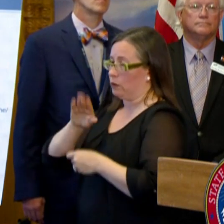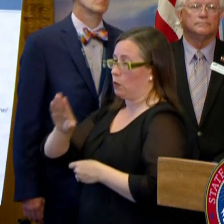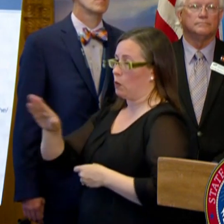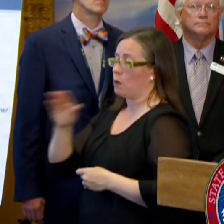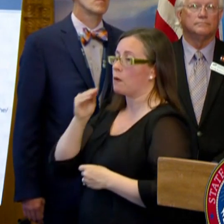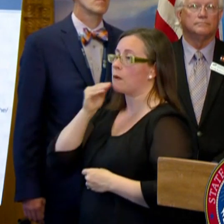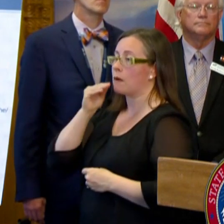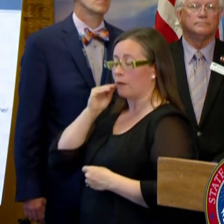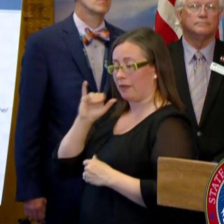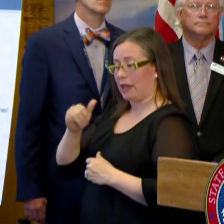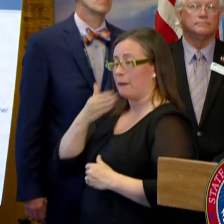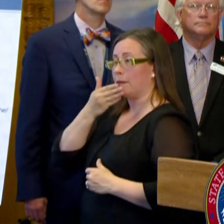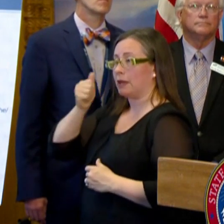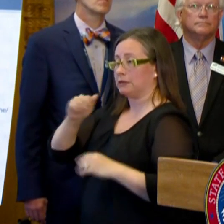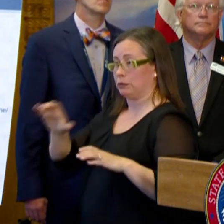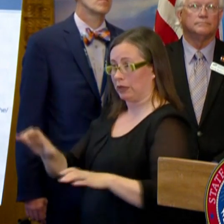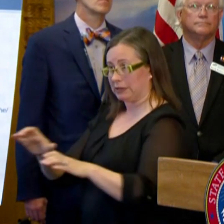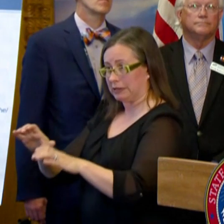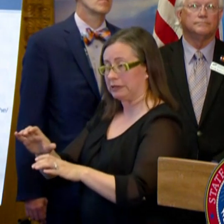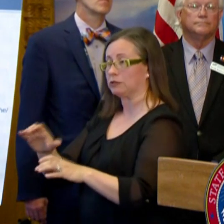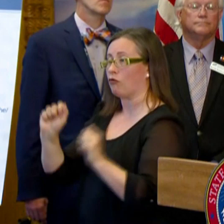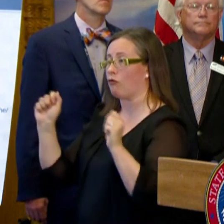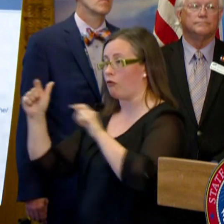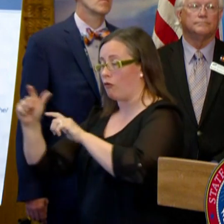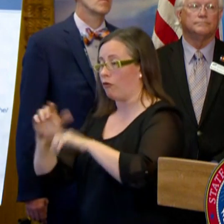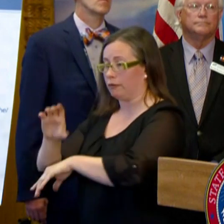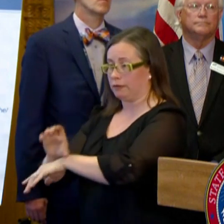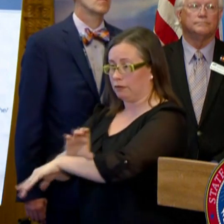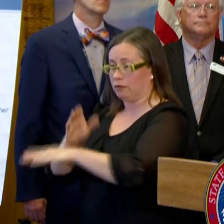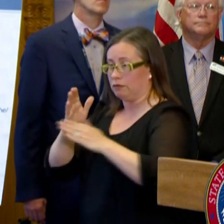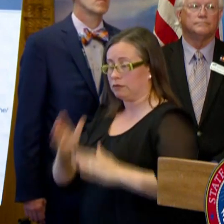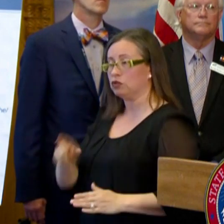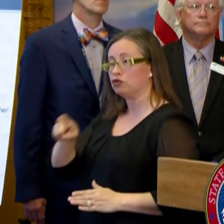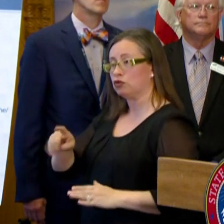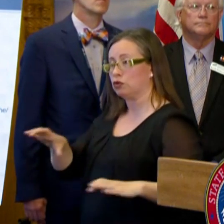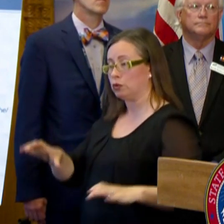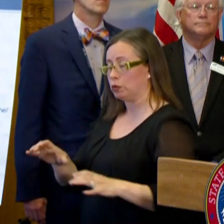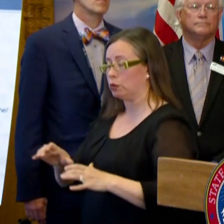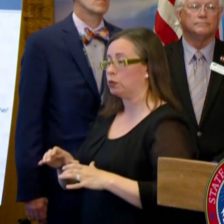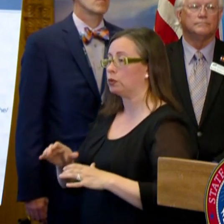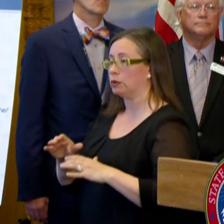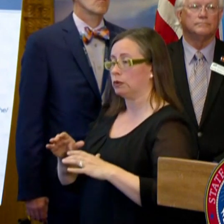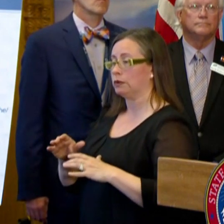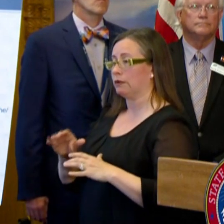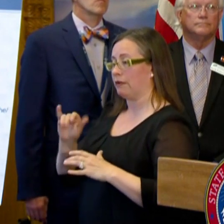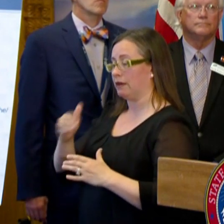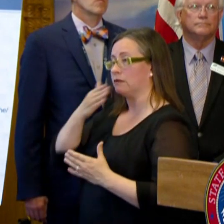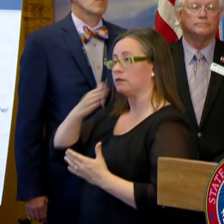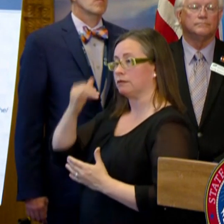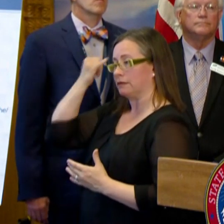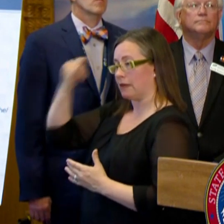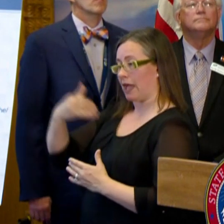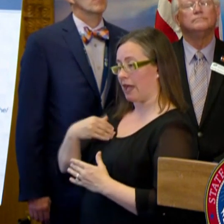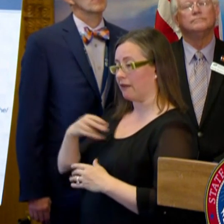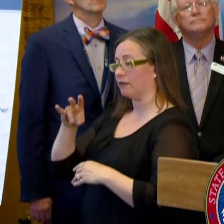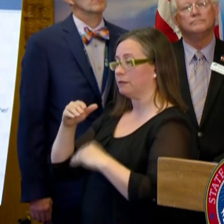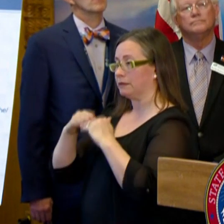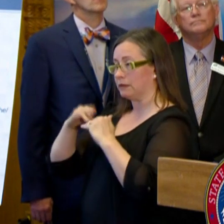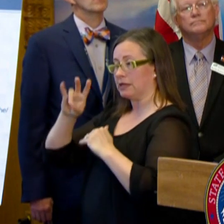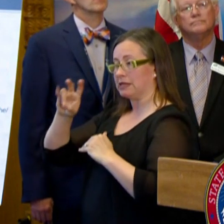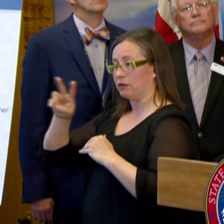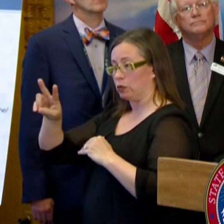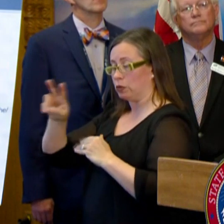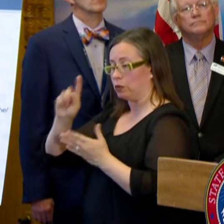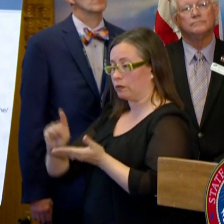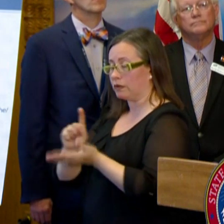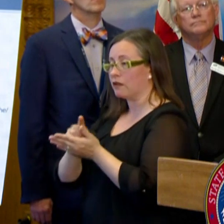best practice that Coloradans should do, and this is a good opportunity to make sure that you have at least 72 hours of food and